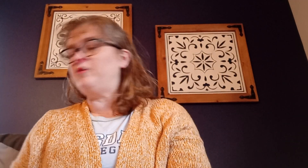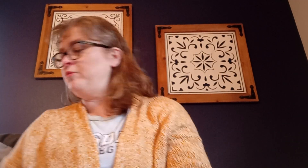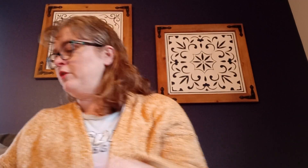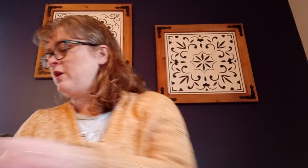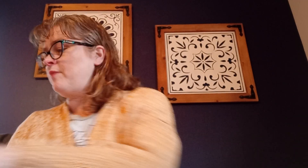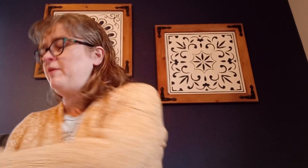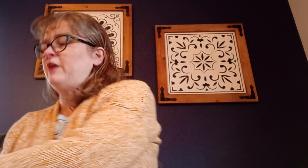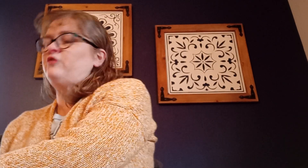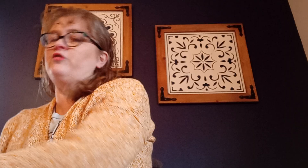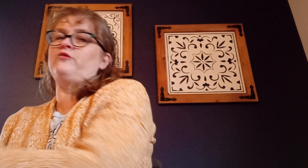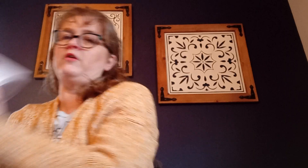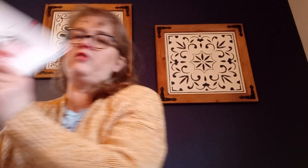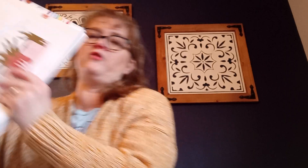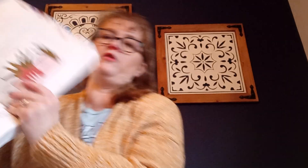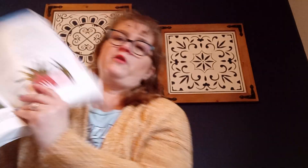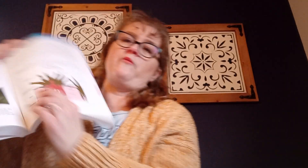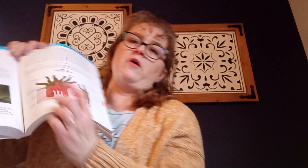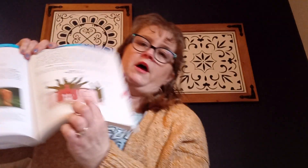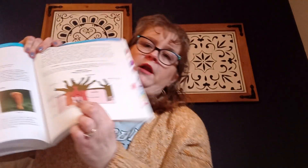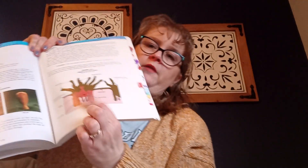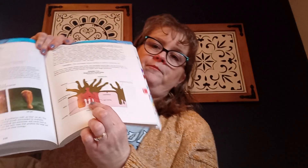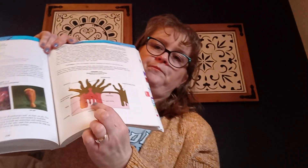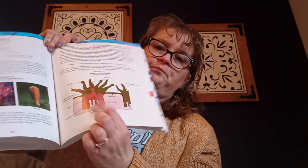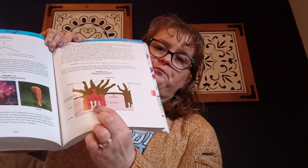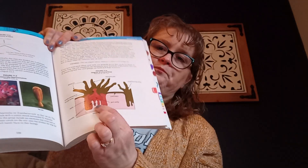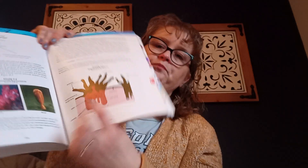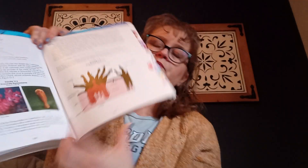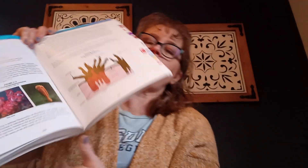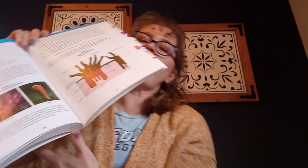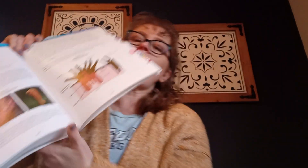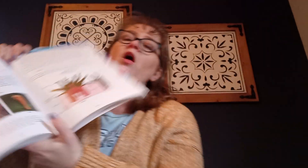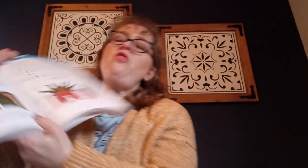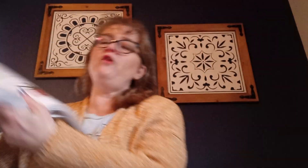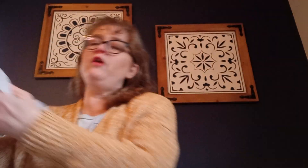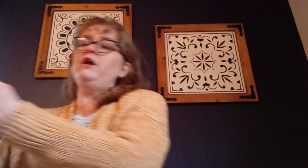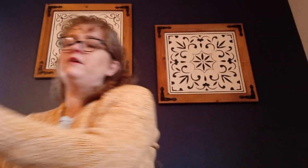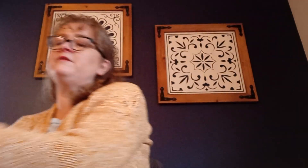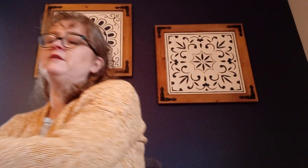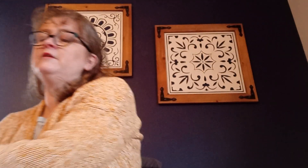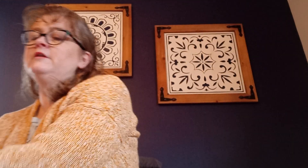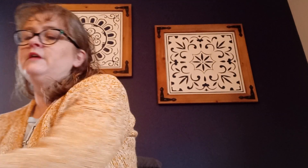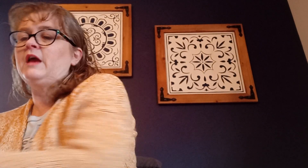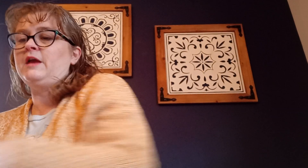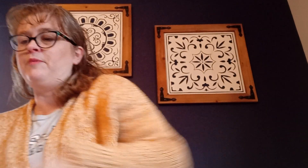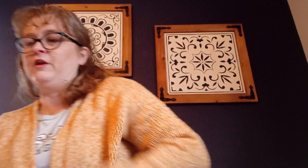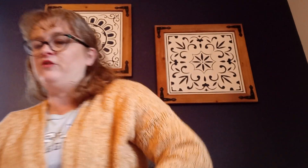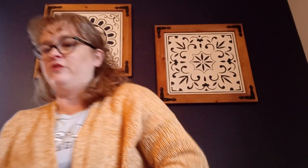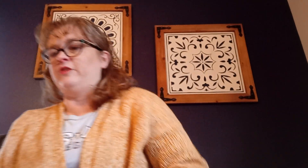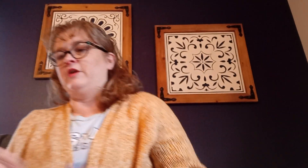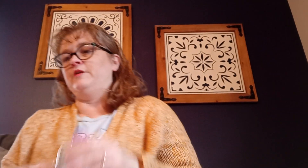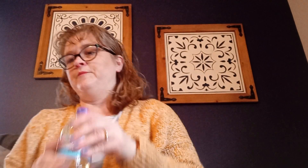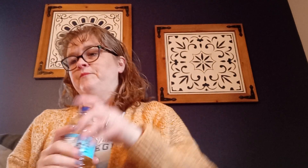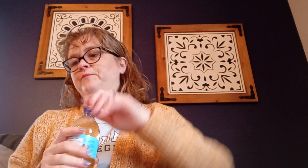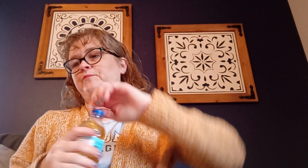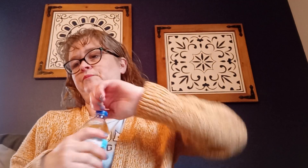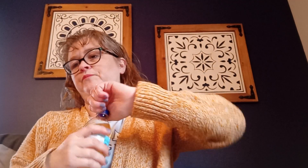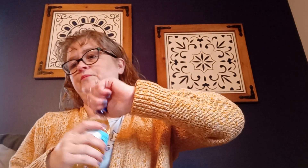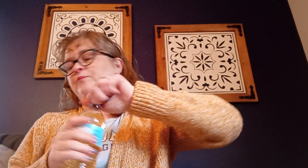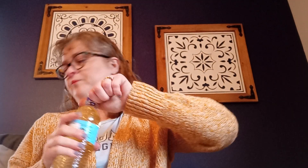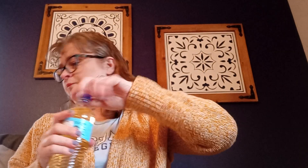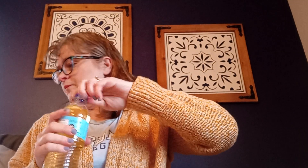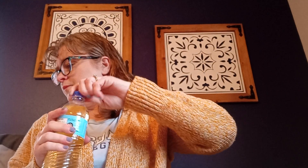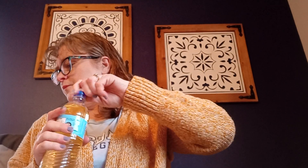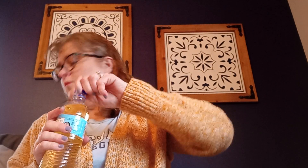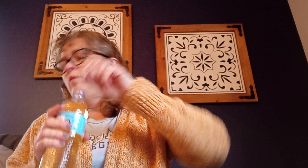book on page 331, there is a picture there.